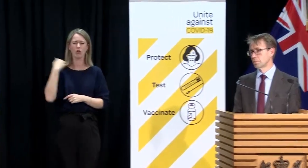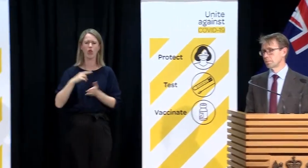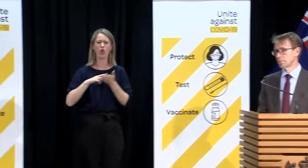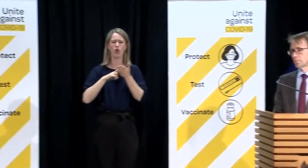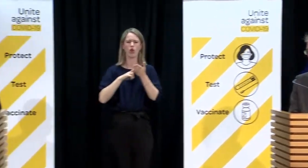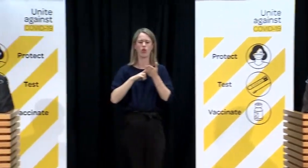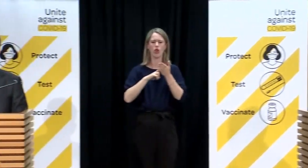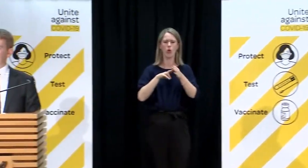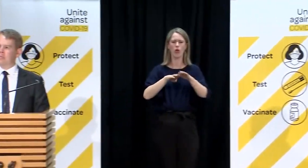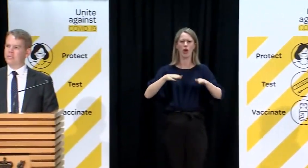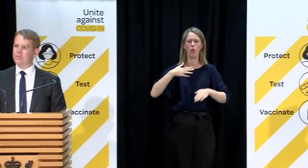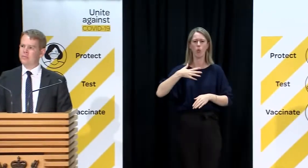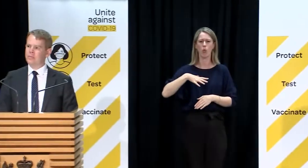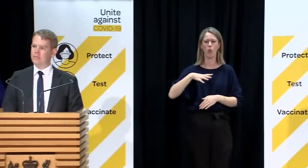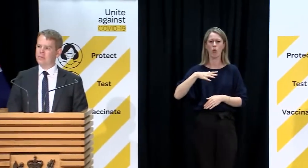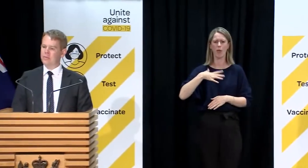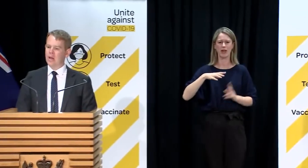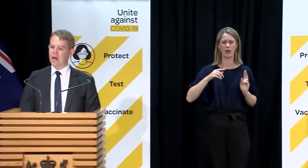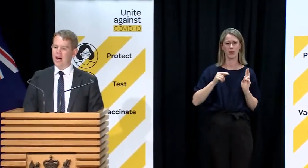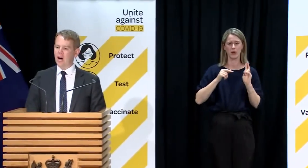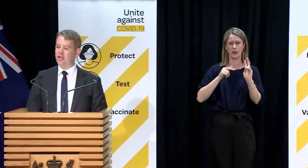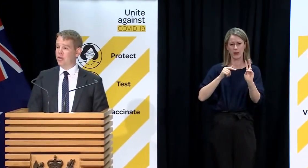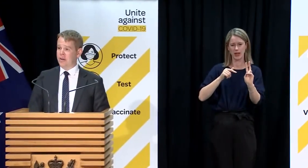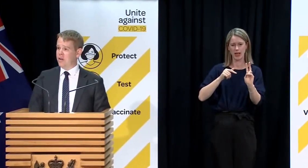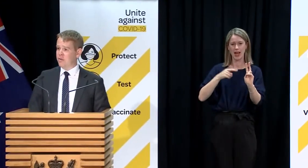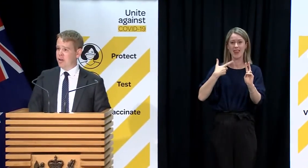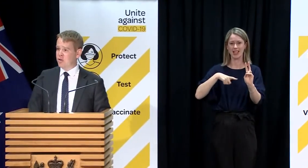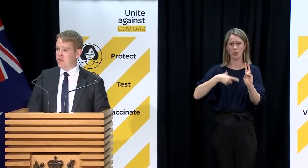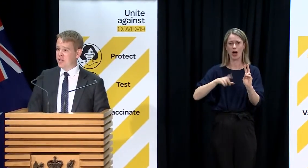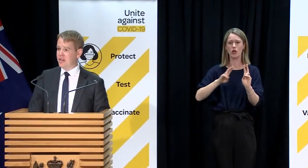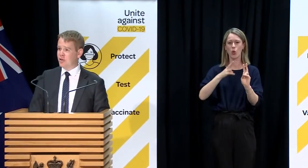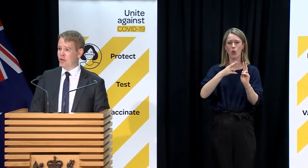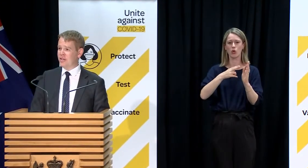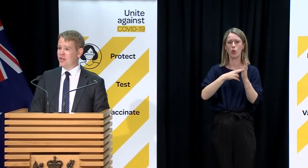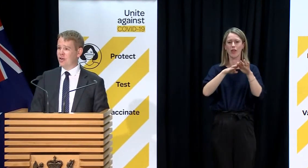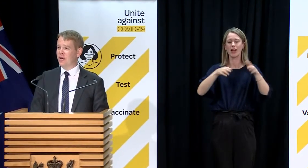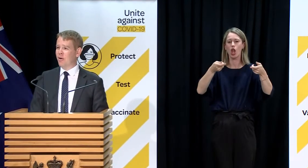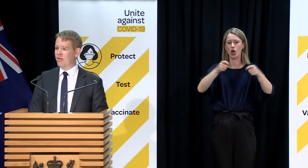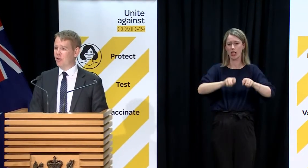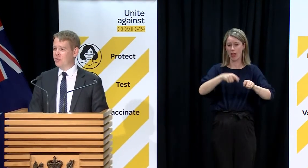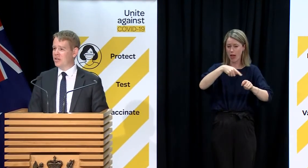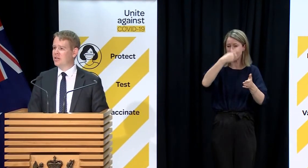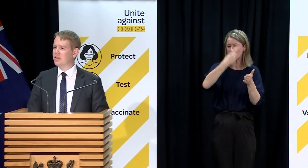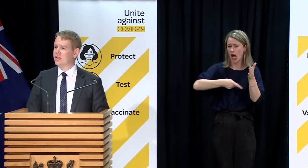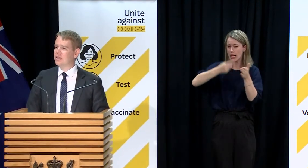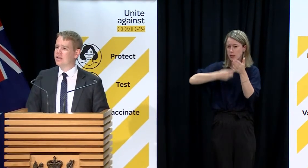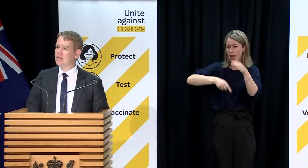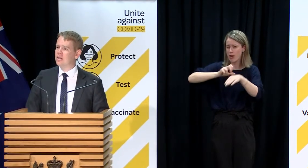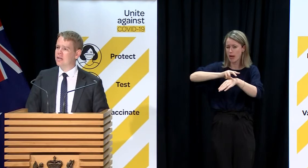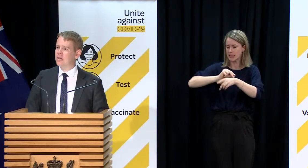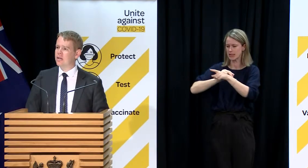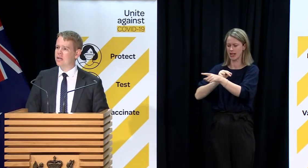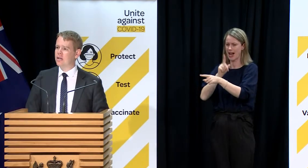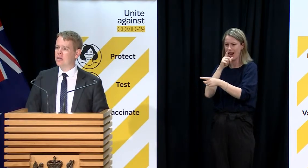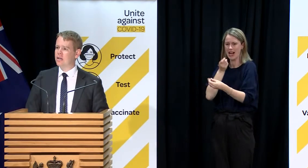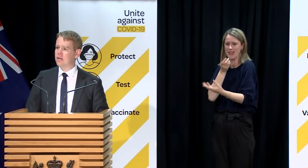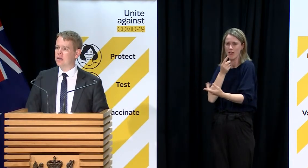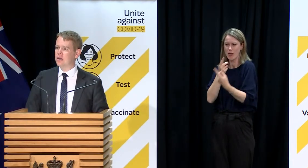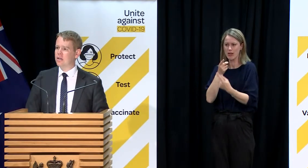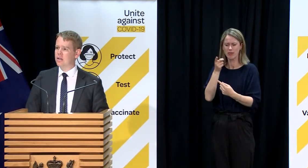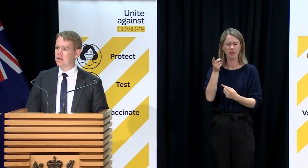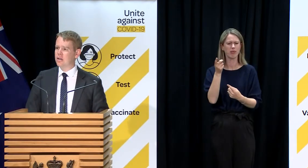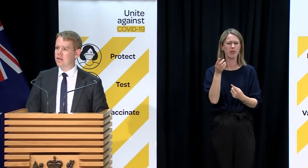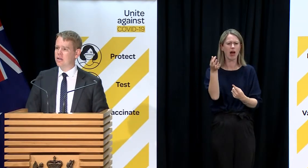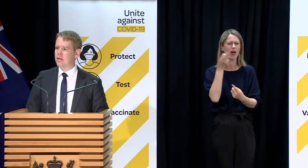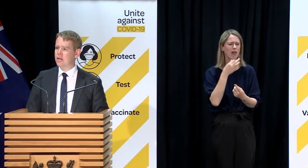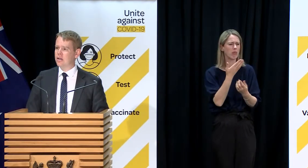the region into lockdown, have they been charged yet? I don't have that information. Obviously, that's not a decision that I'm involved in. What can you give us an update about what's happening